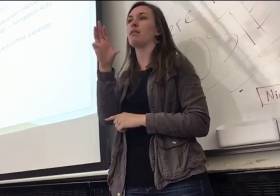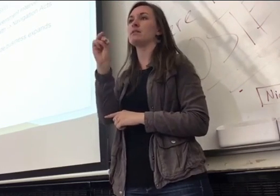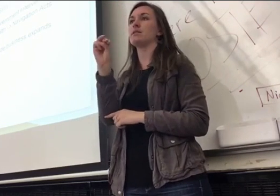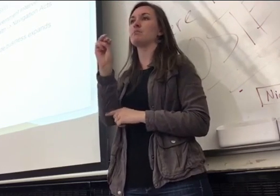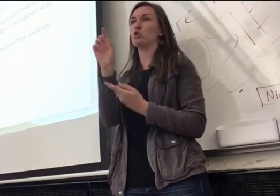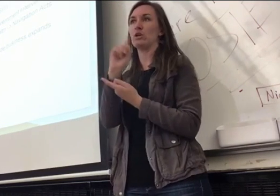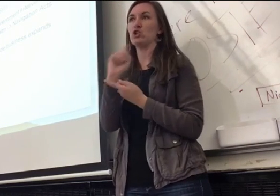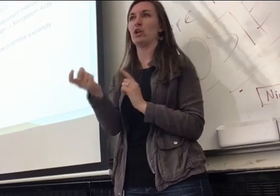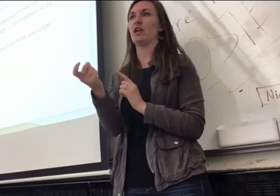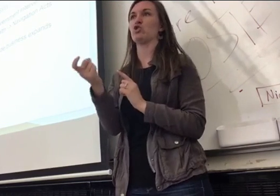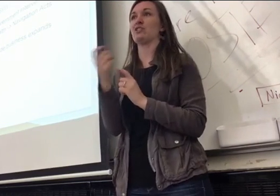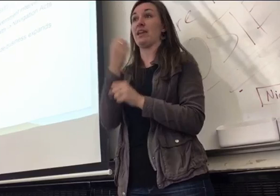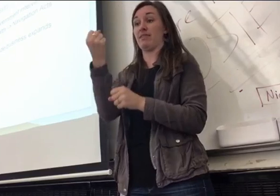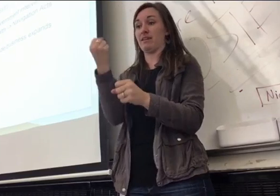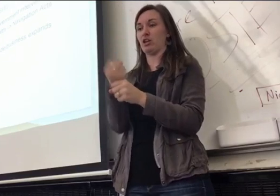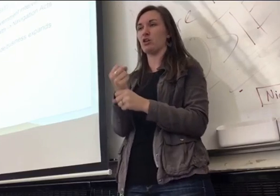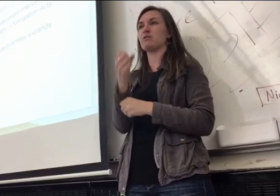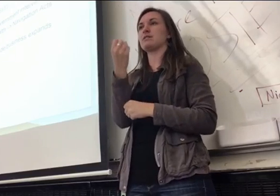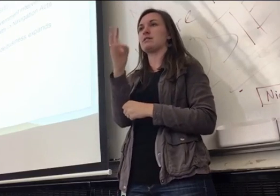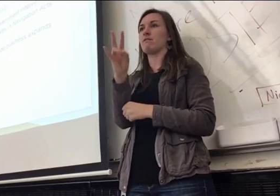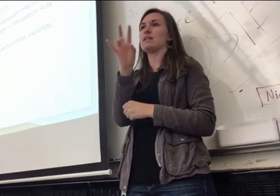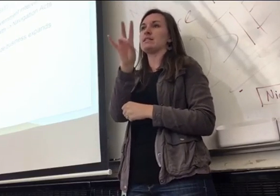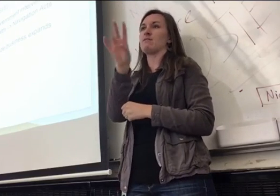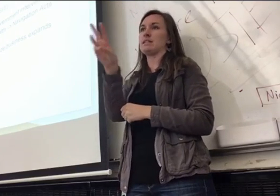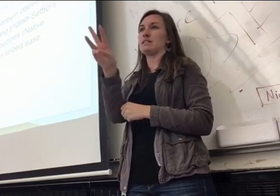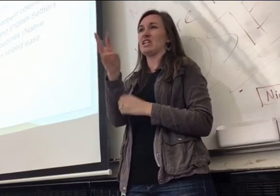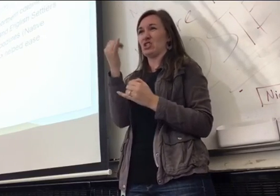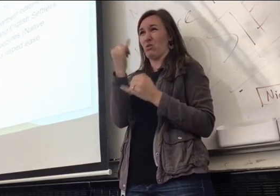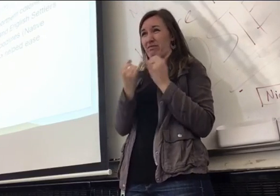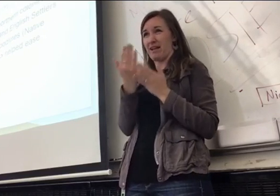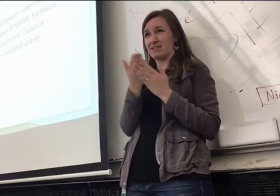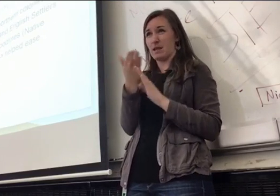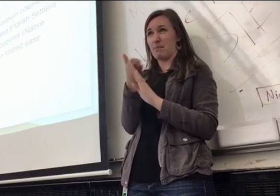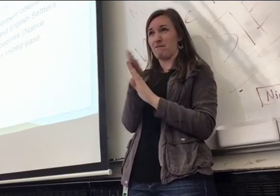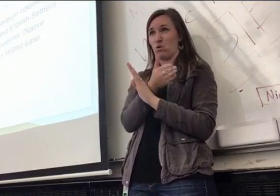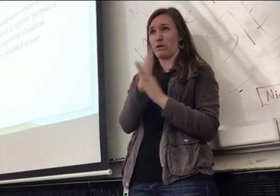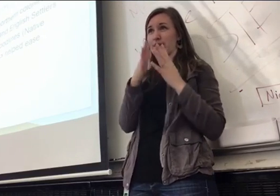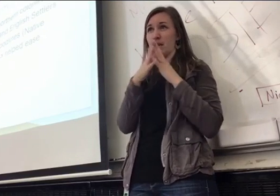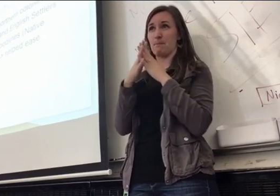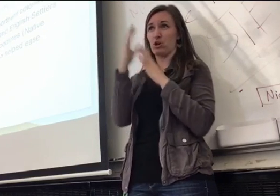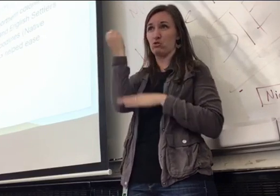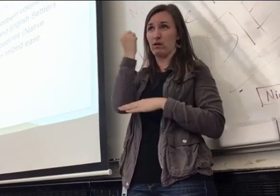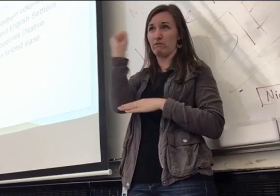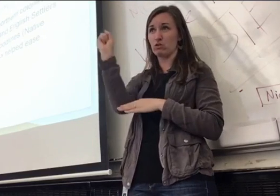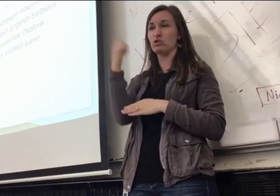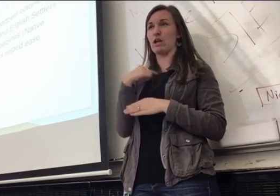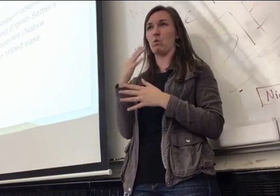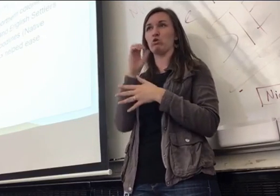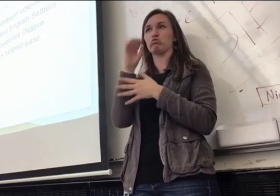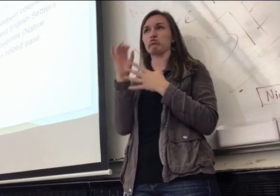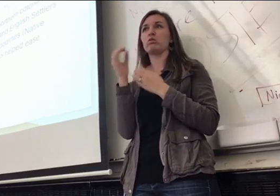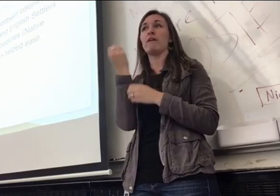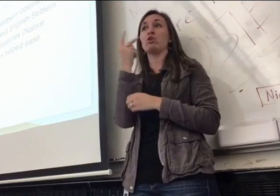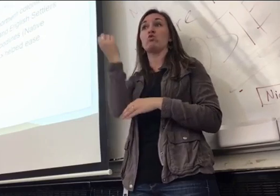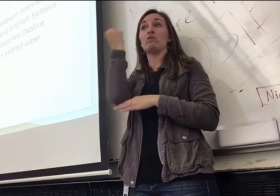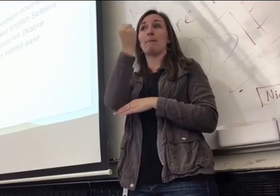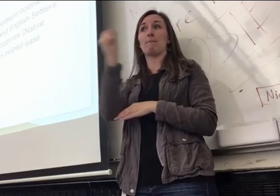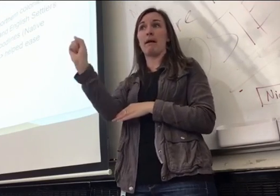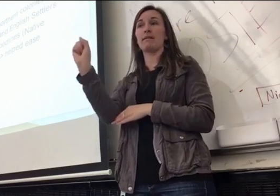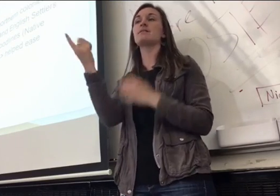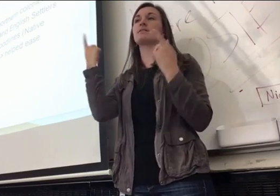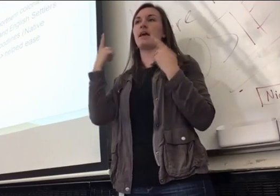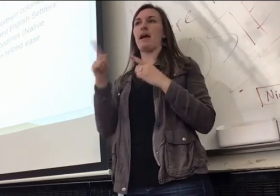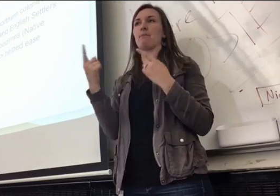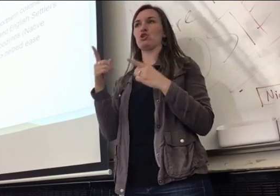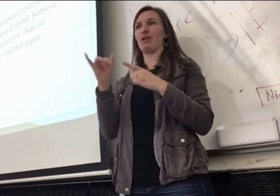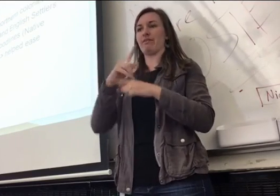1776. So last thing before the revolution, I want to talk to you about a couple of little rebellions that are going to come up during this